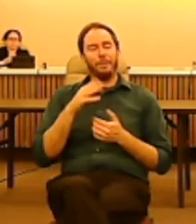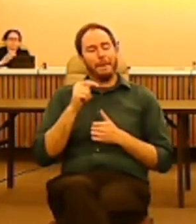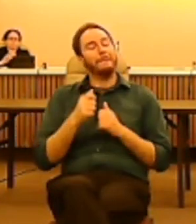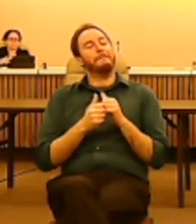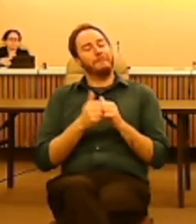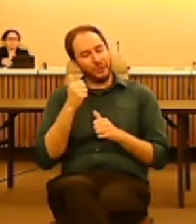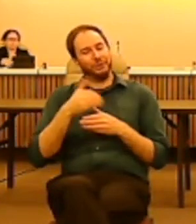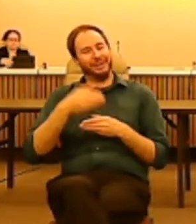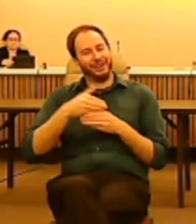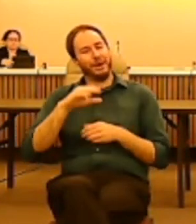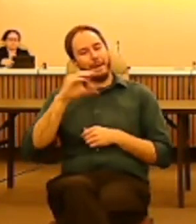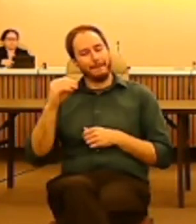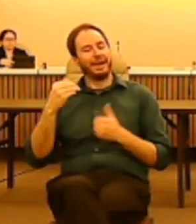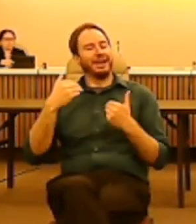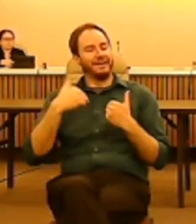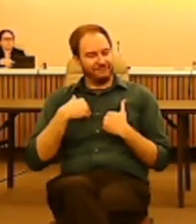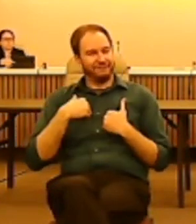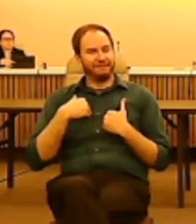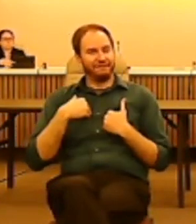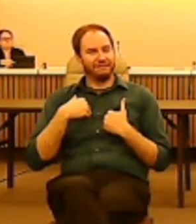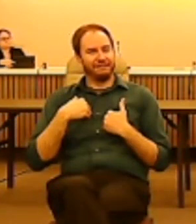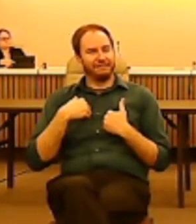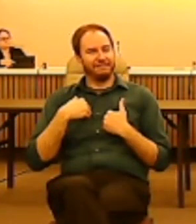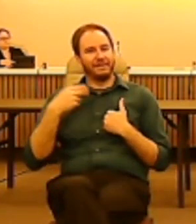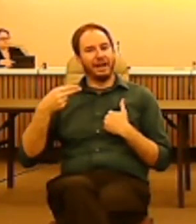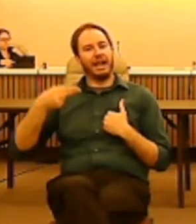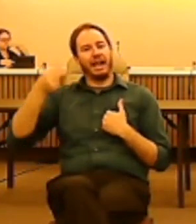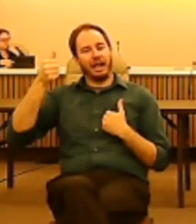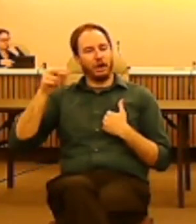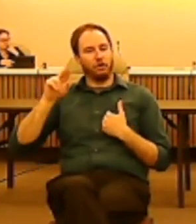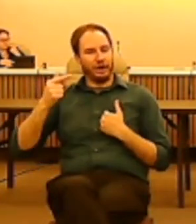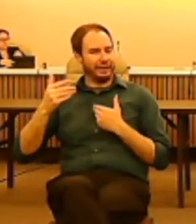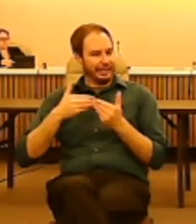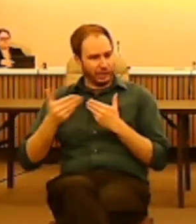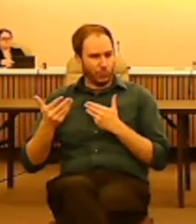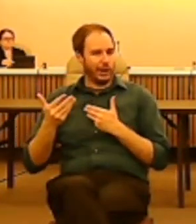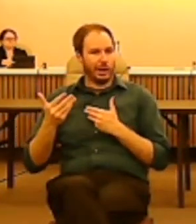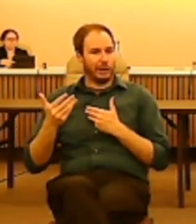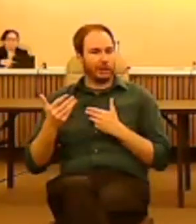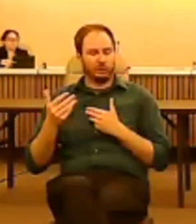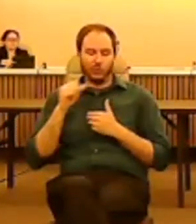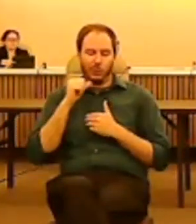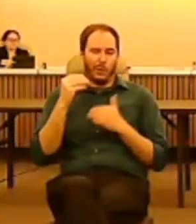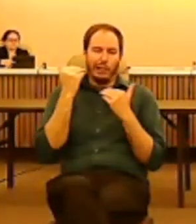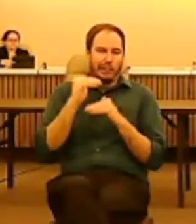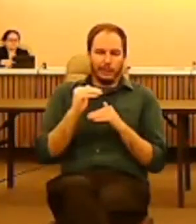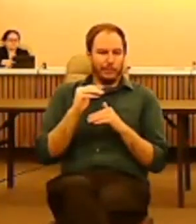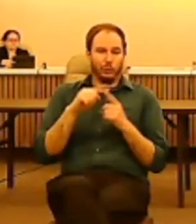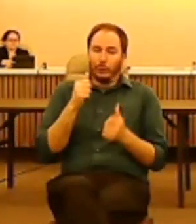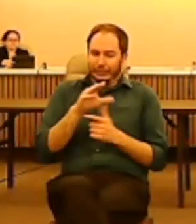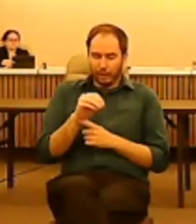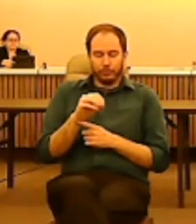Any of the major window companies have the higher rated windows. Okay, so it doesn't limit. No, Okay, it's that's,